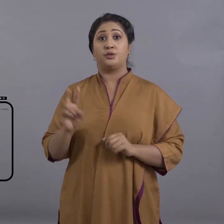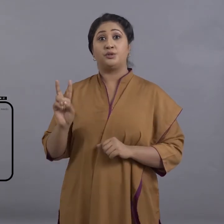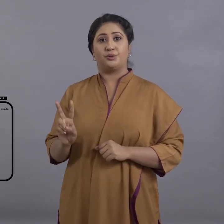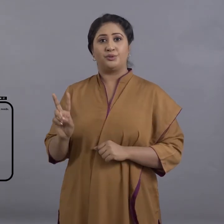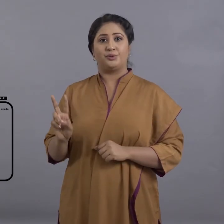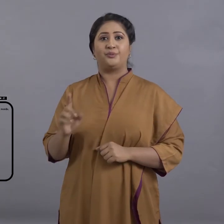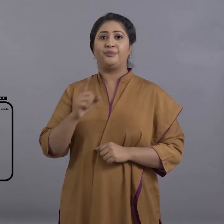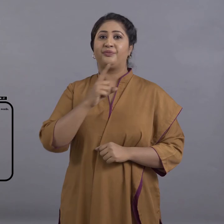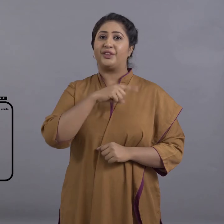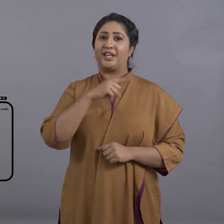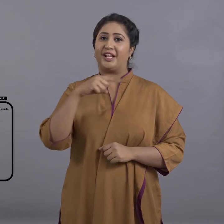English.